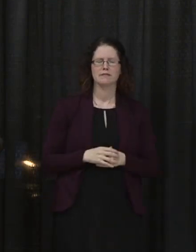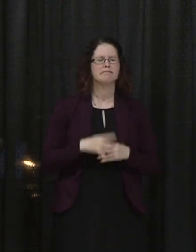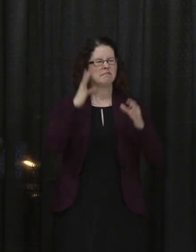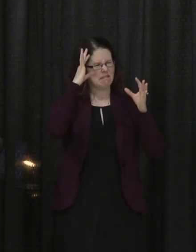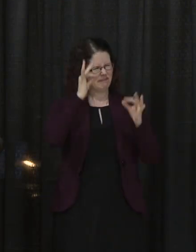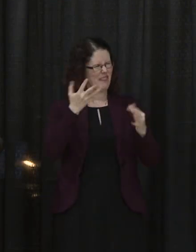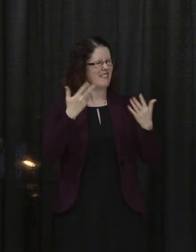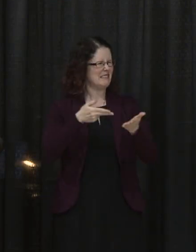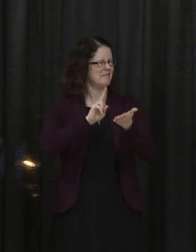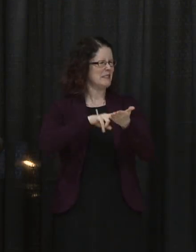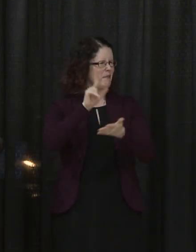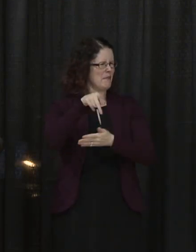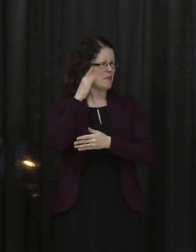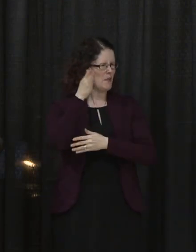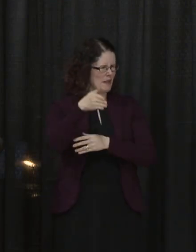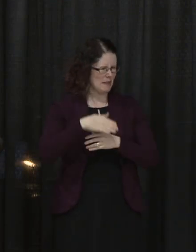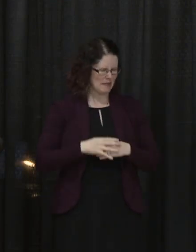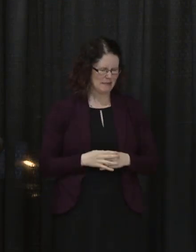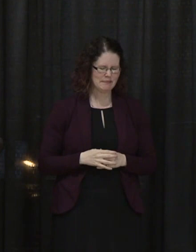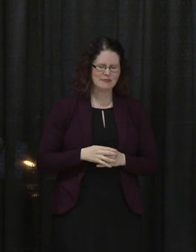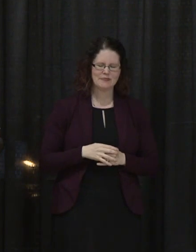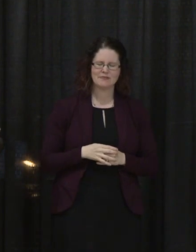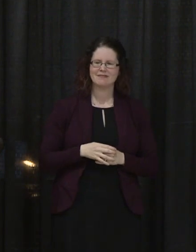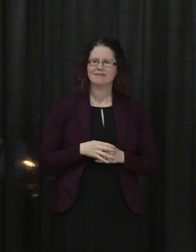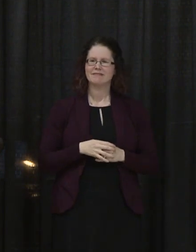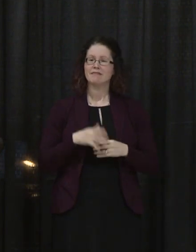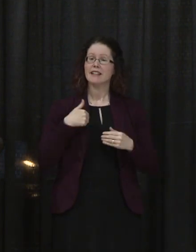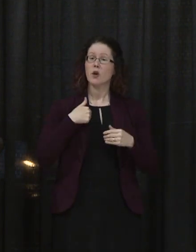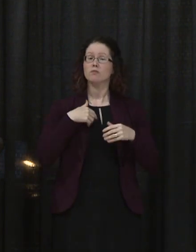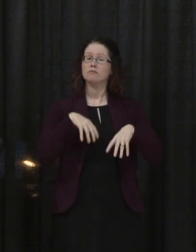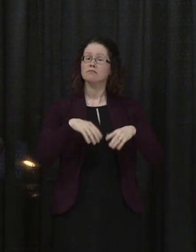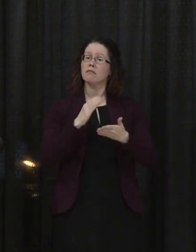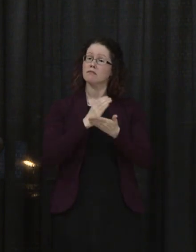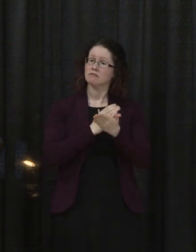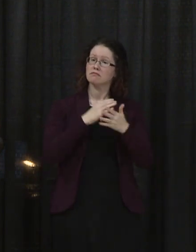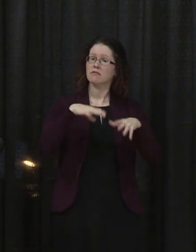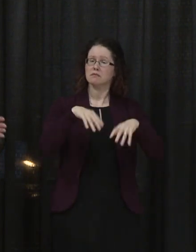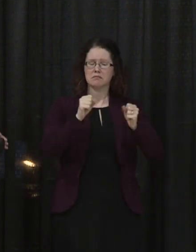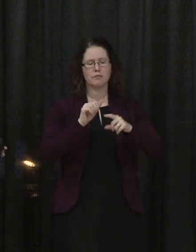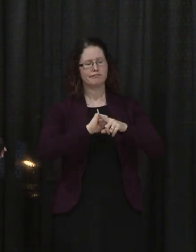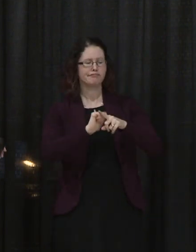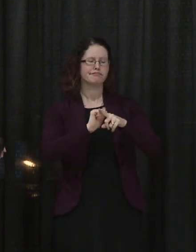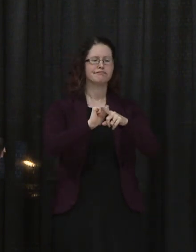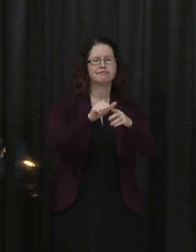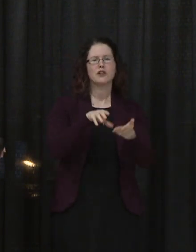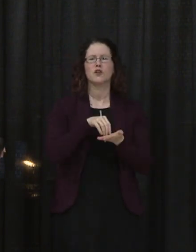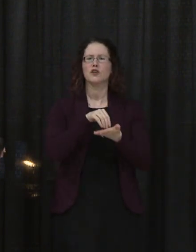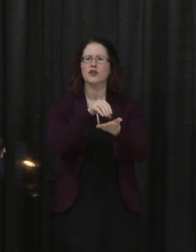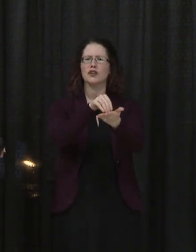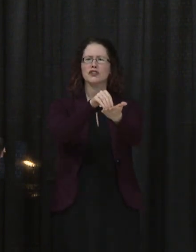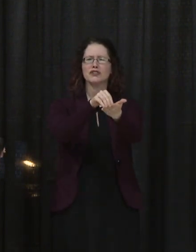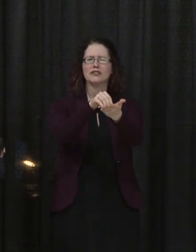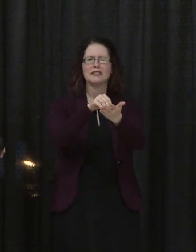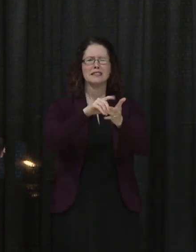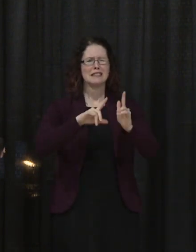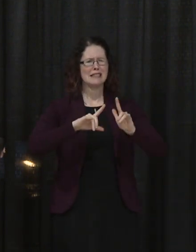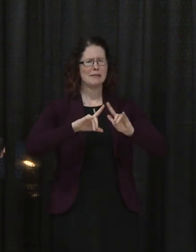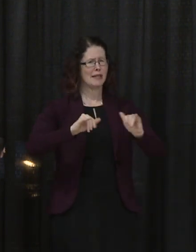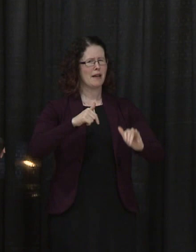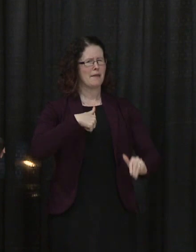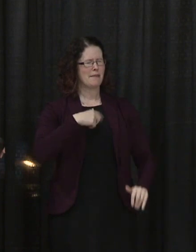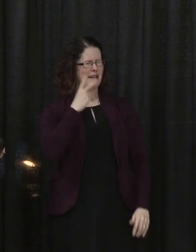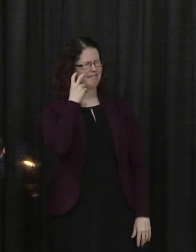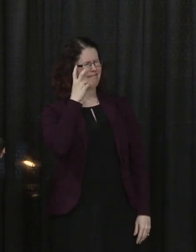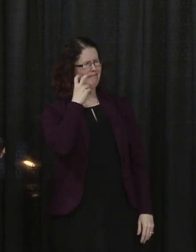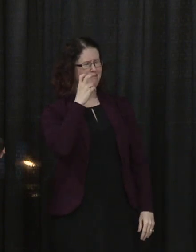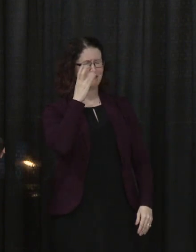many in-depth topics. But I have to tell you, I often wondered if I would ever use the skills that I would be learning in